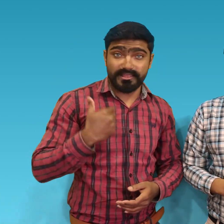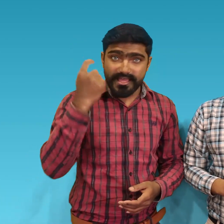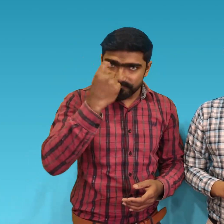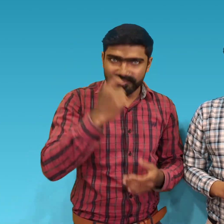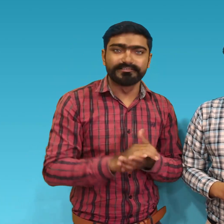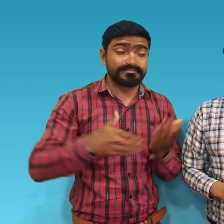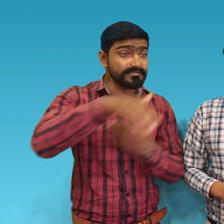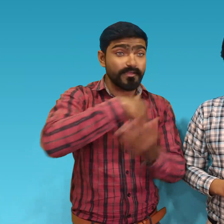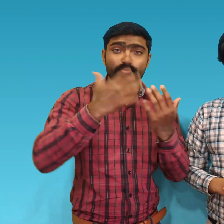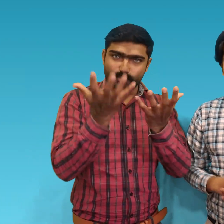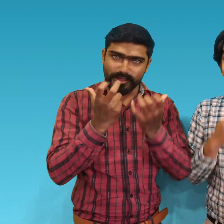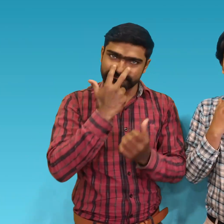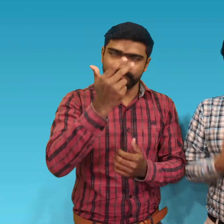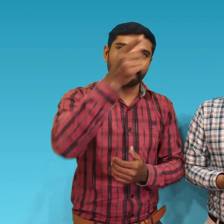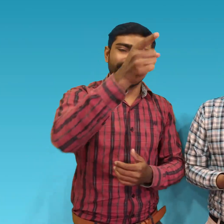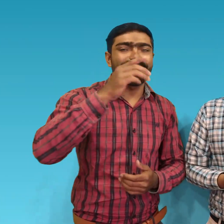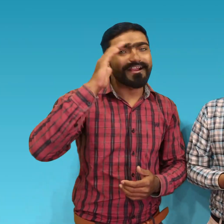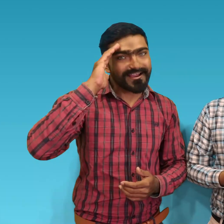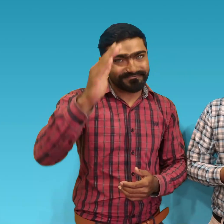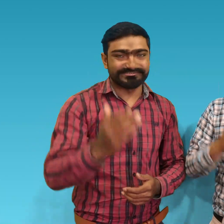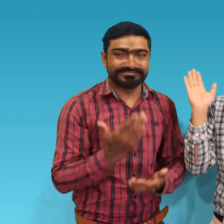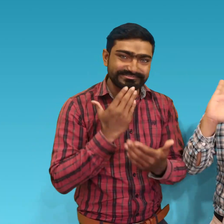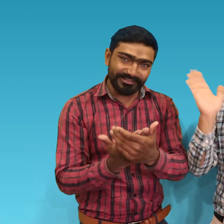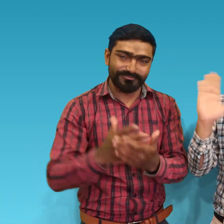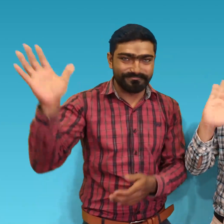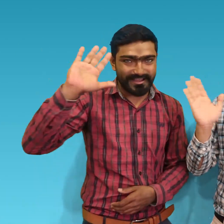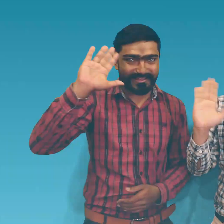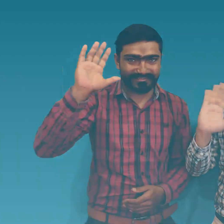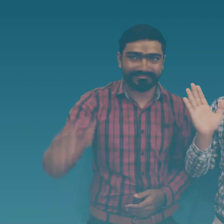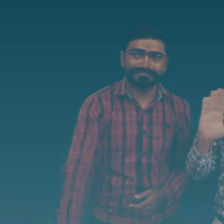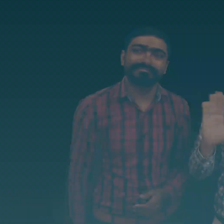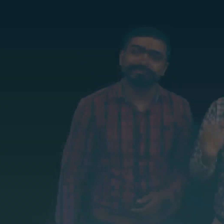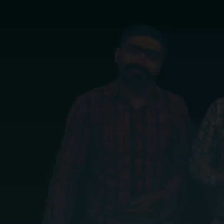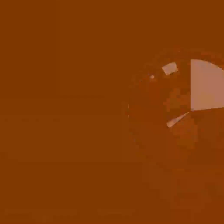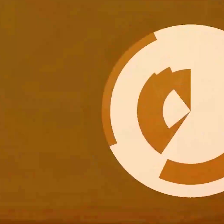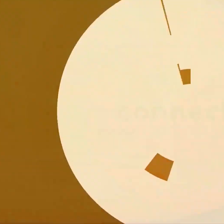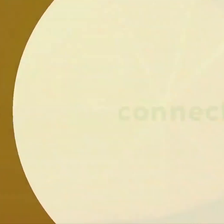hope to see all of you there. Thank you so much. Allah.